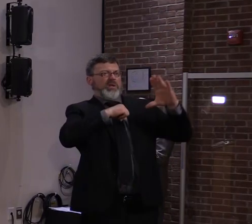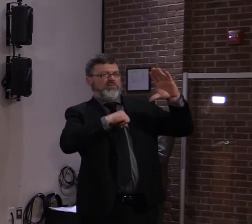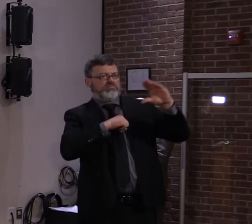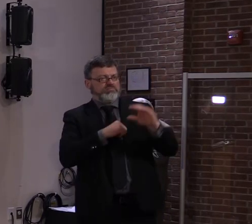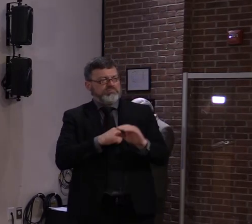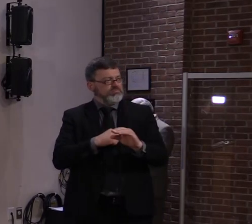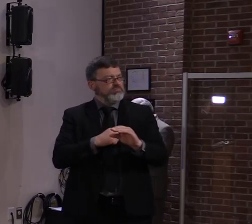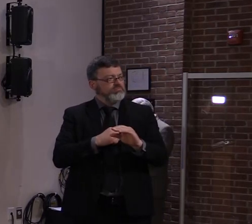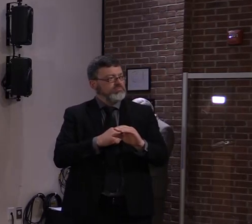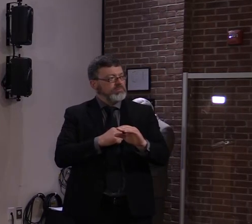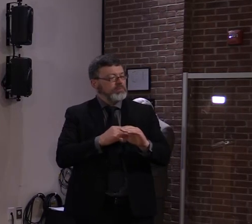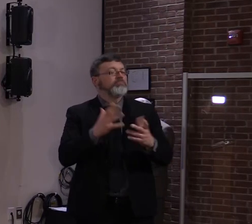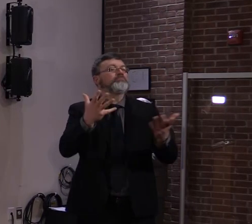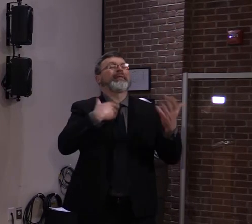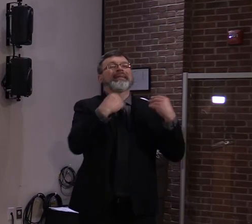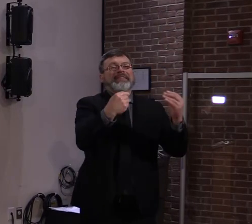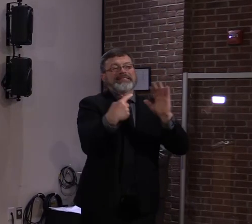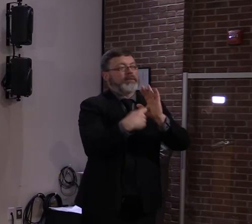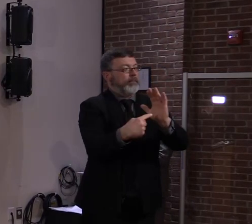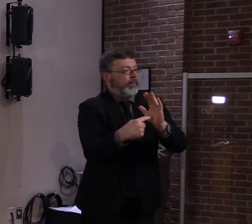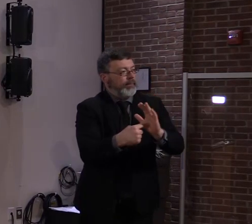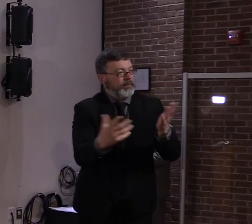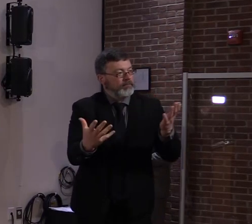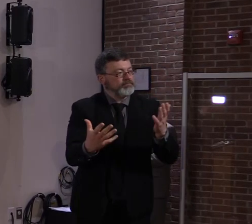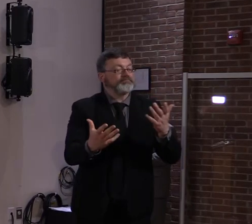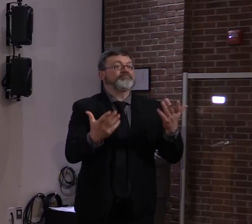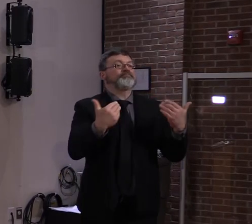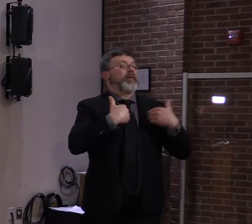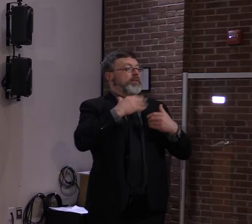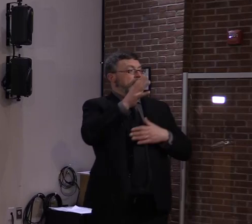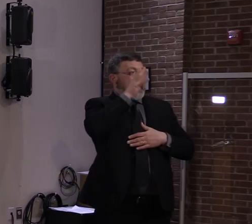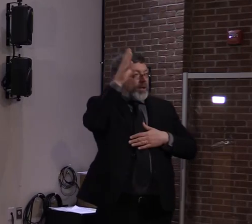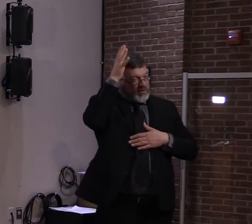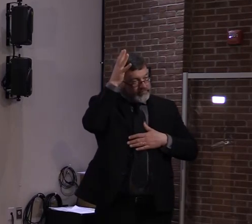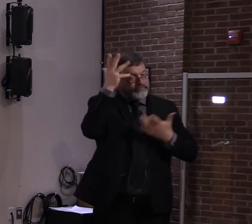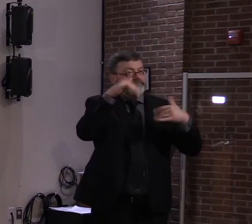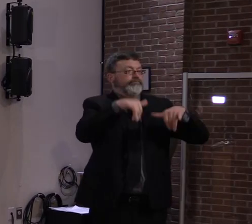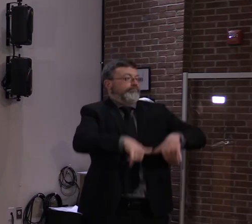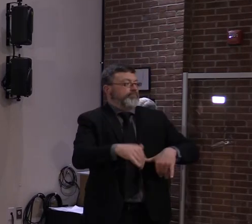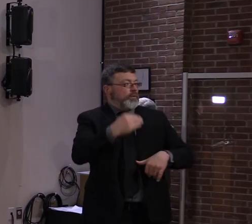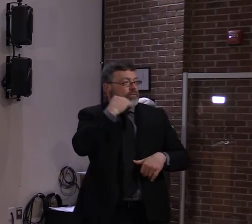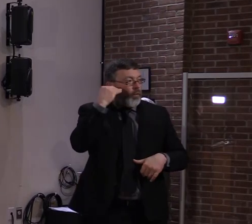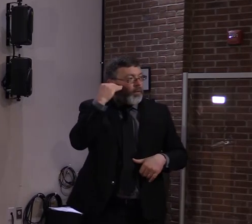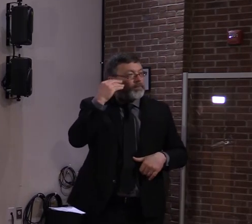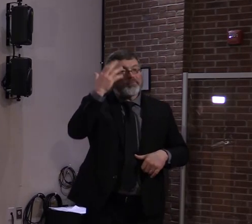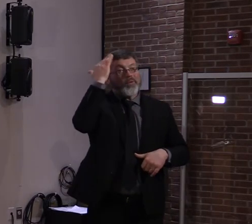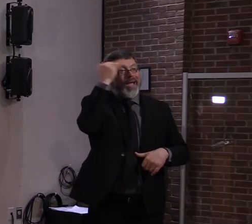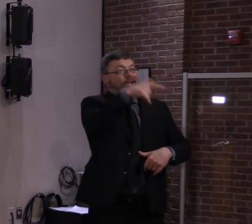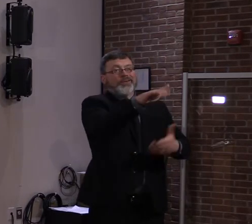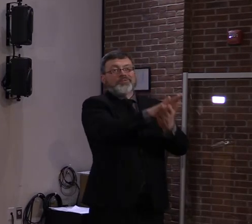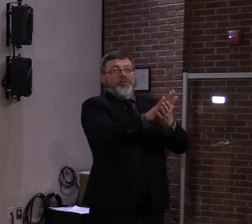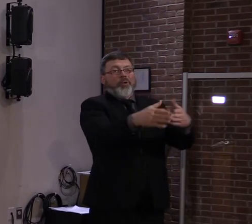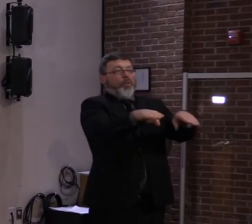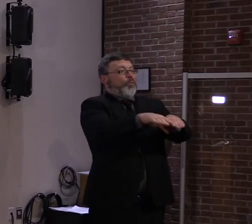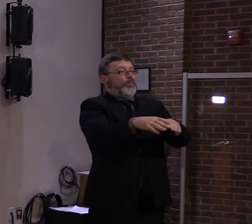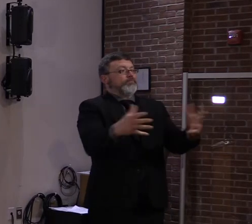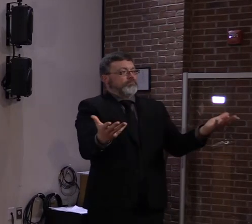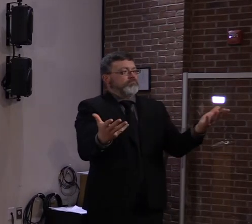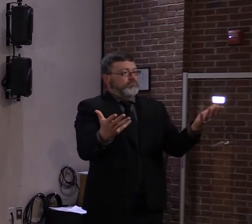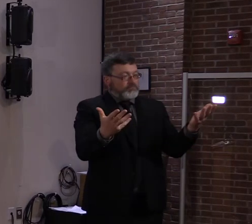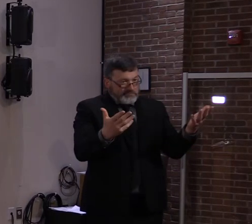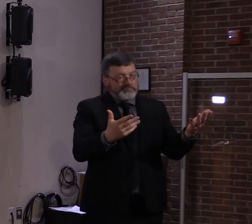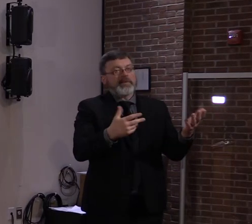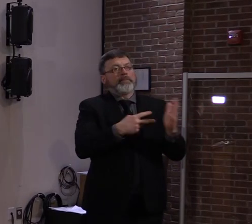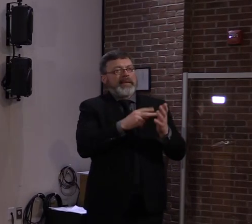causing someone to be home. But they really have to be cases of COVID specificity.